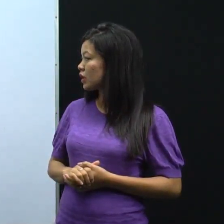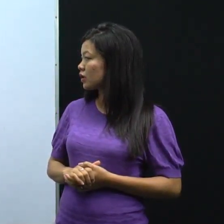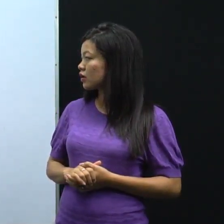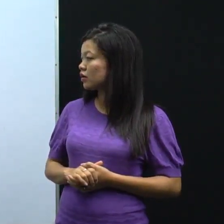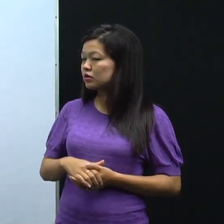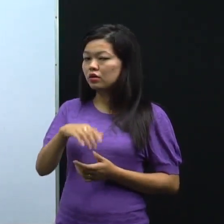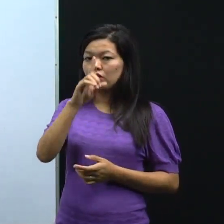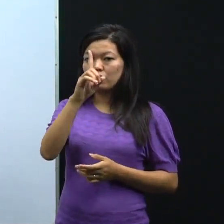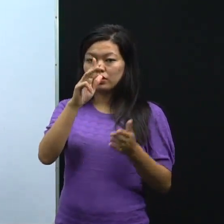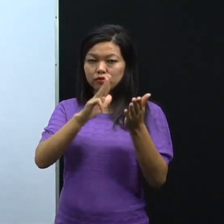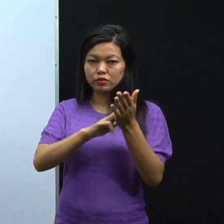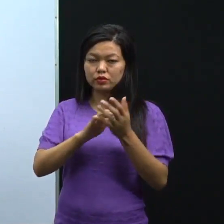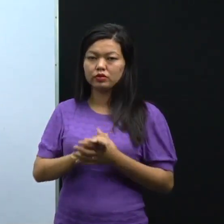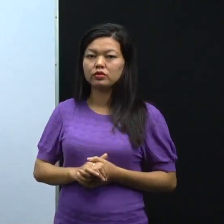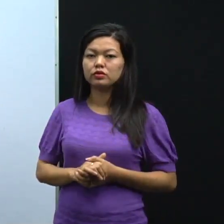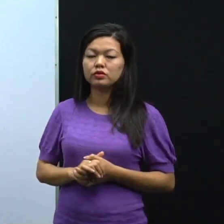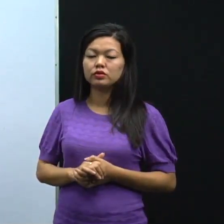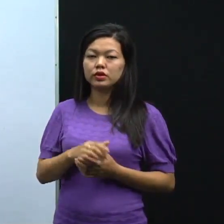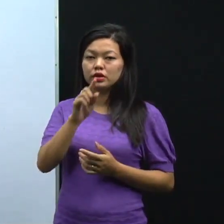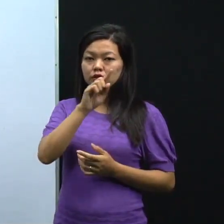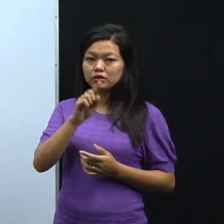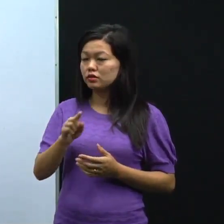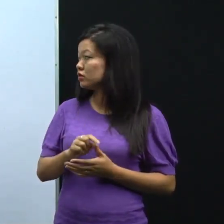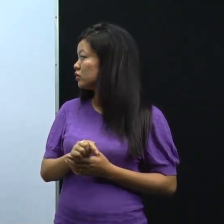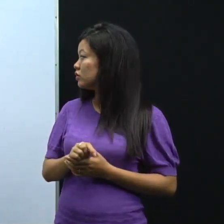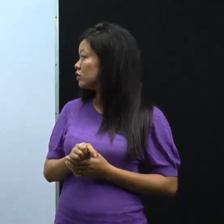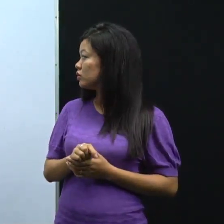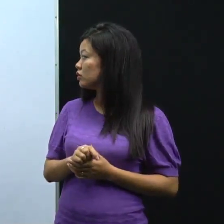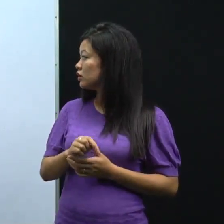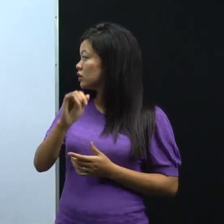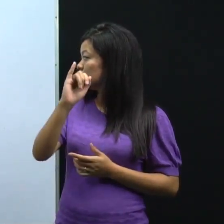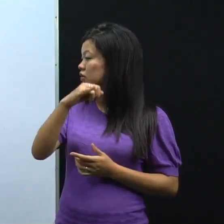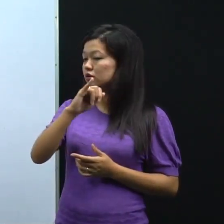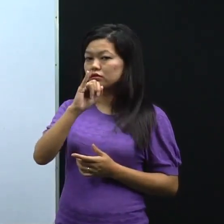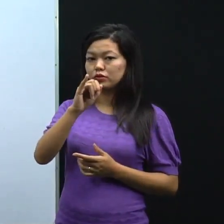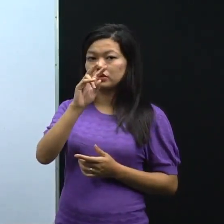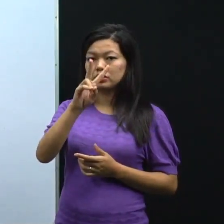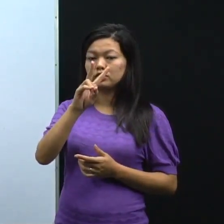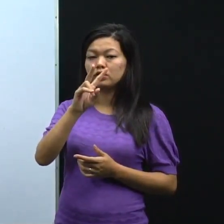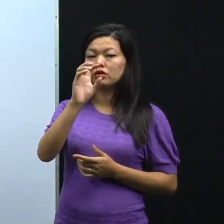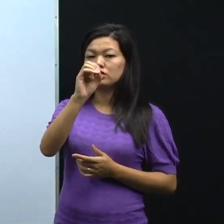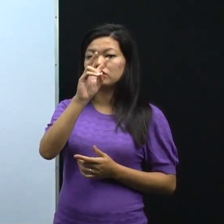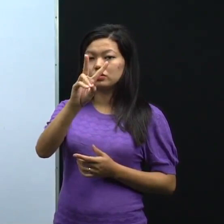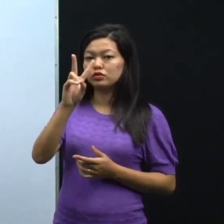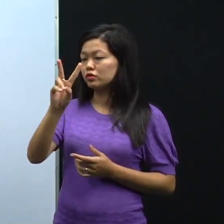In 1 mole, okay? In 1 mole, there are this much number, my dear students,